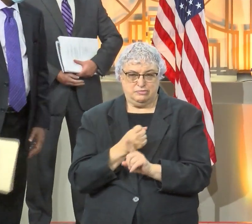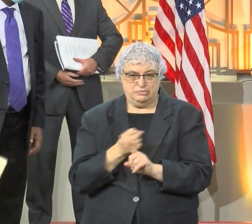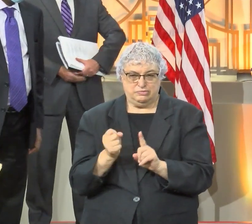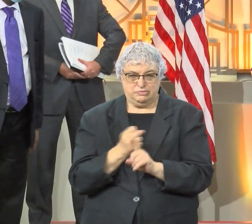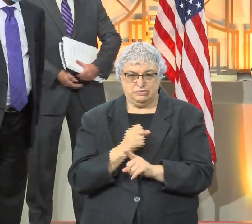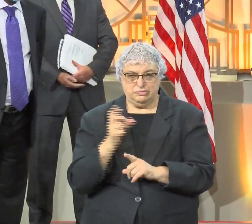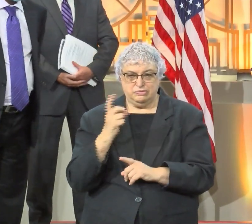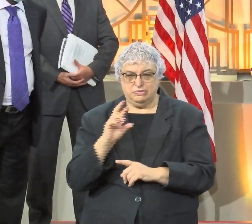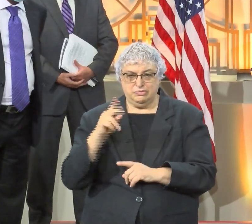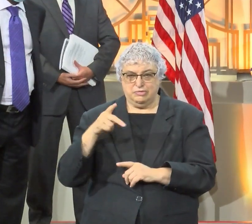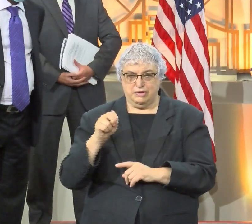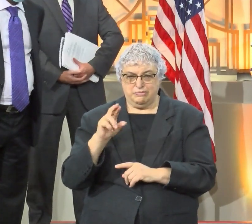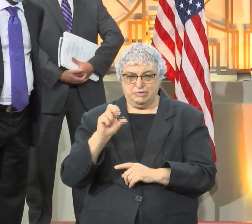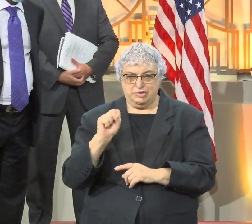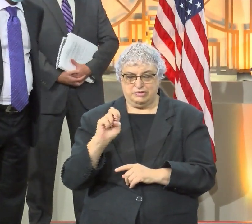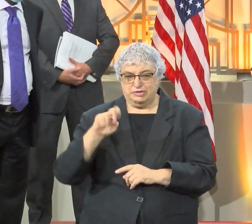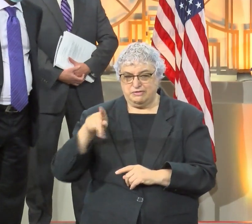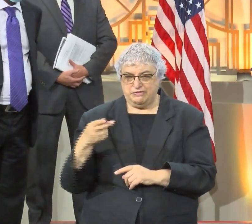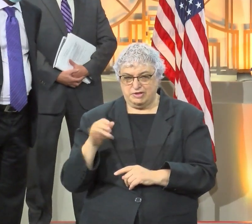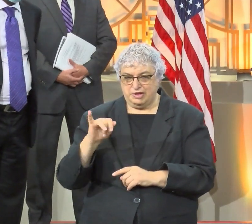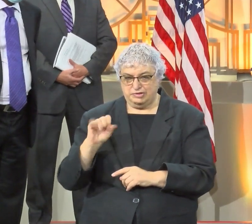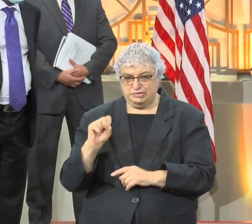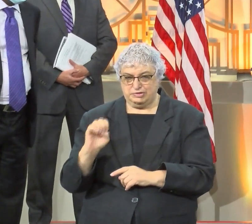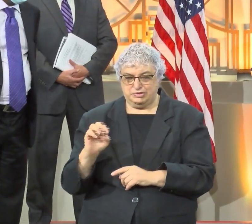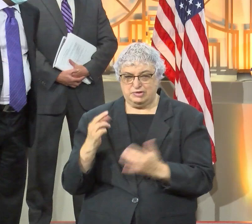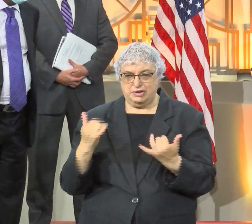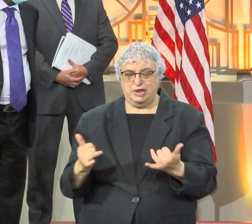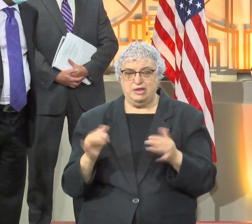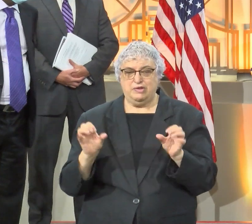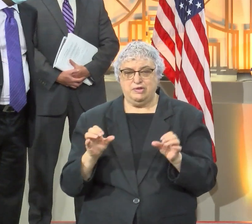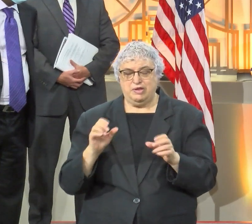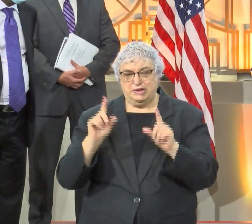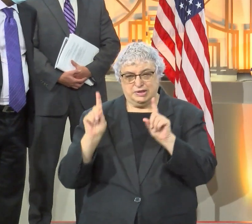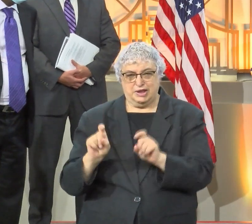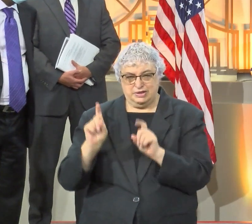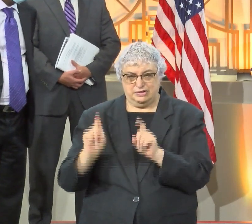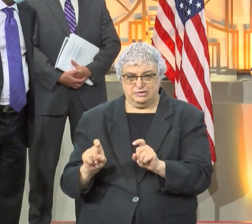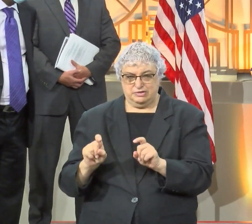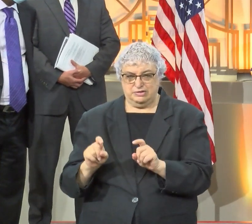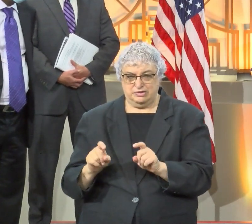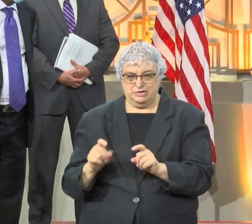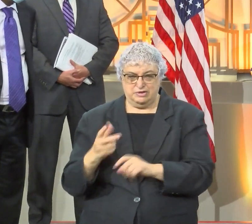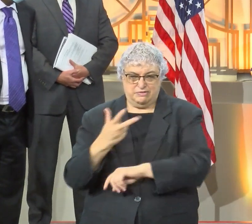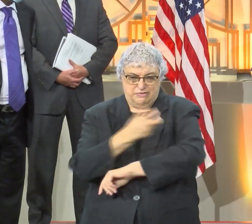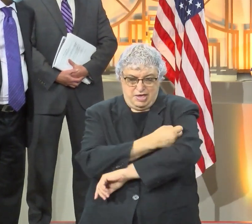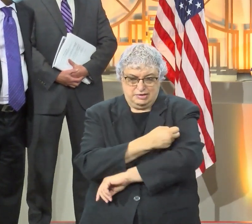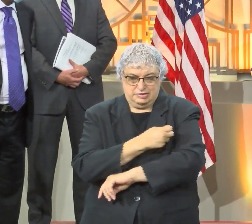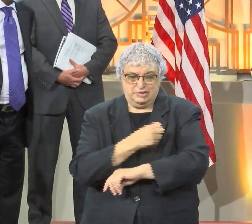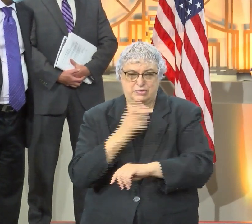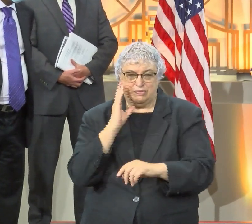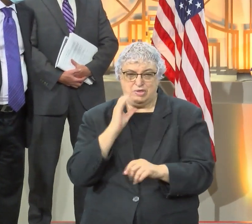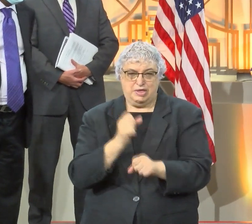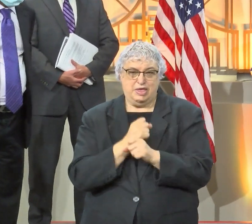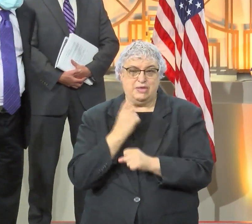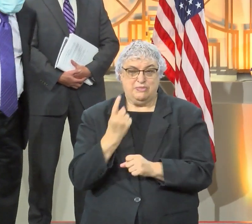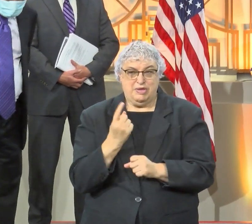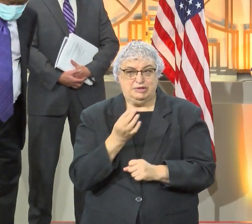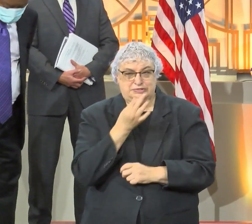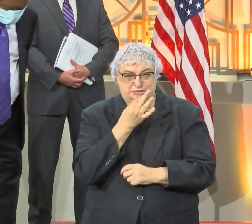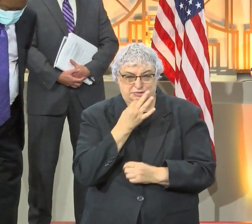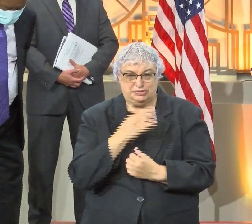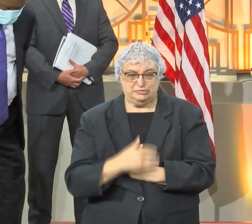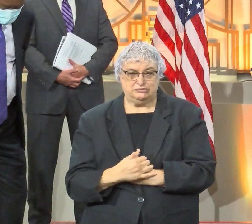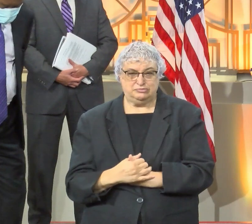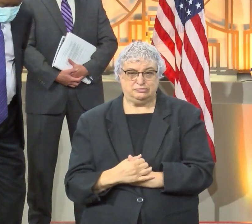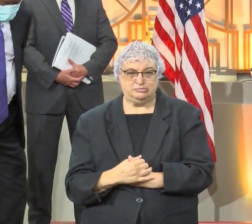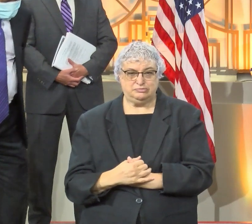Dr. Peirce, that Pfizer has been conducting their trials on their vaccine, and hopefully we will get one soon.